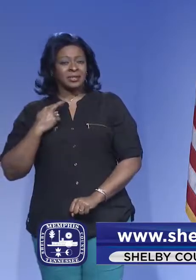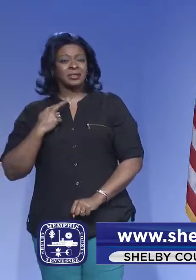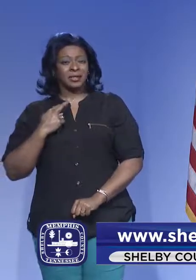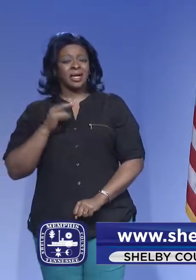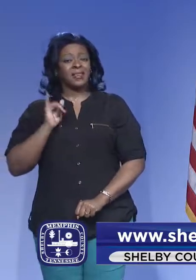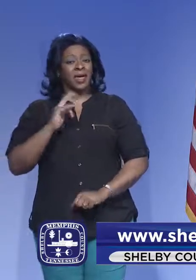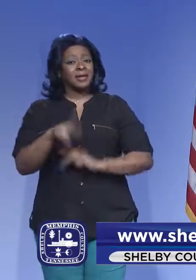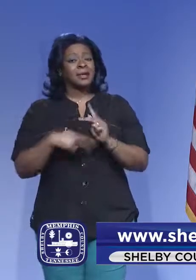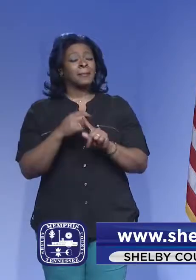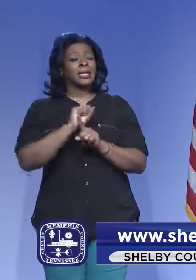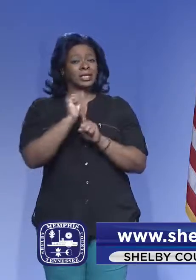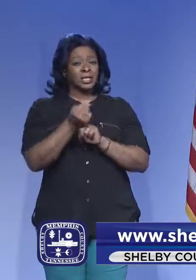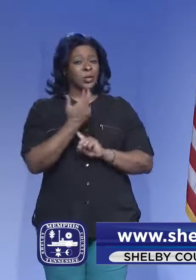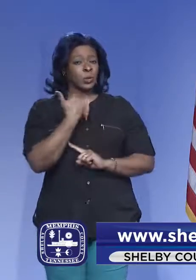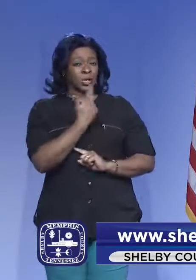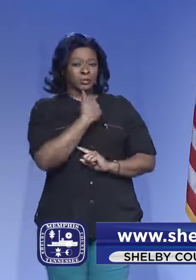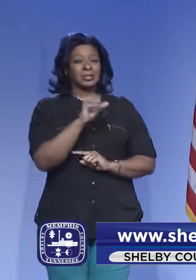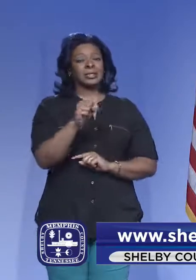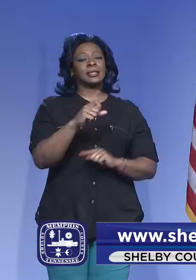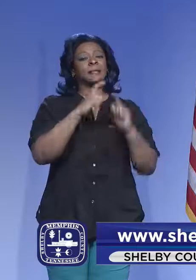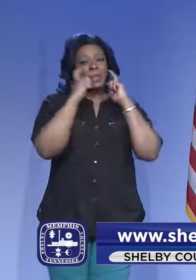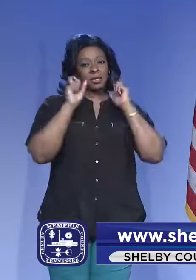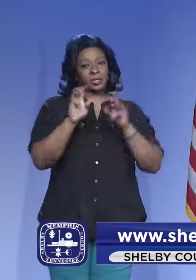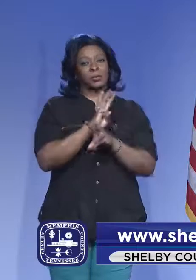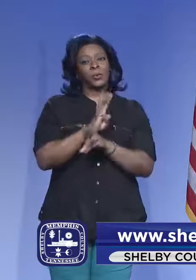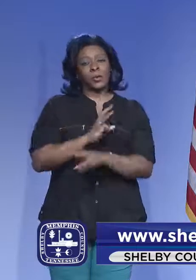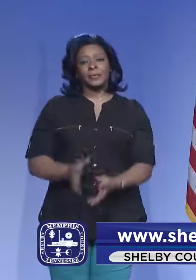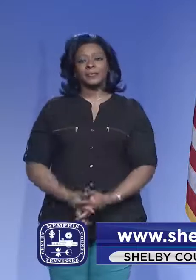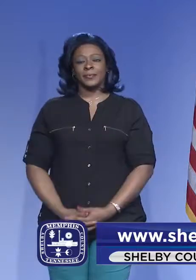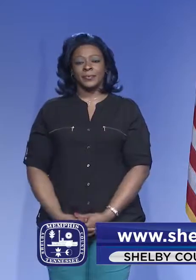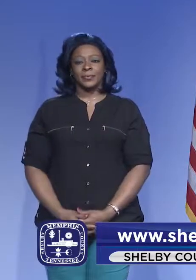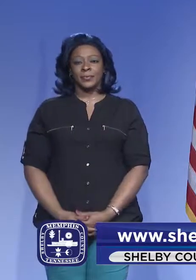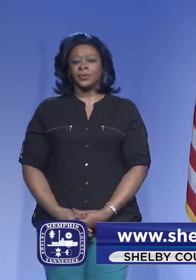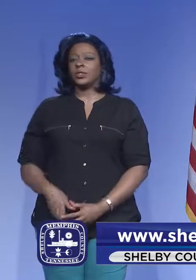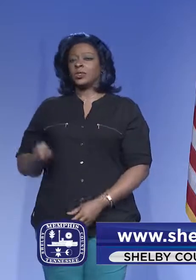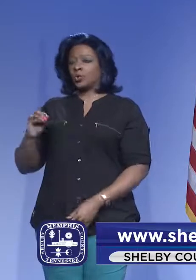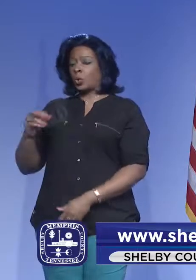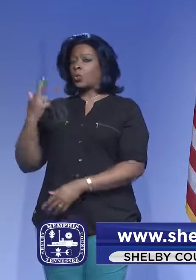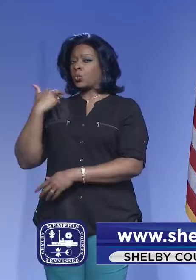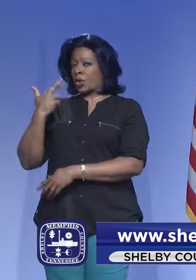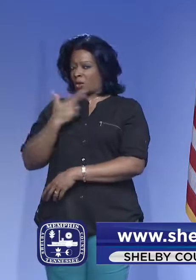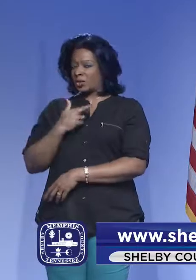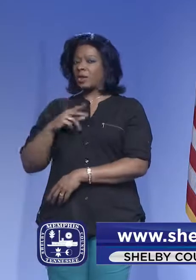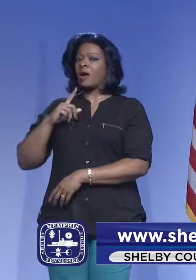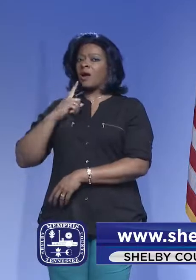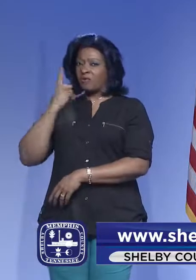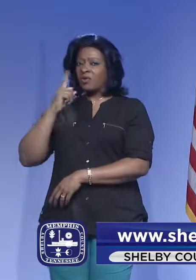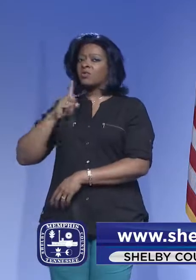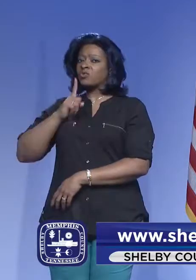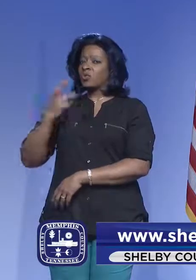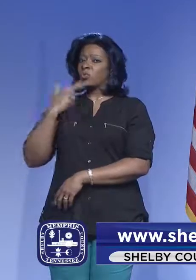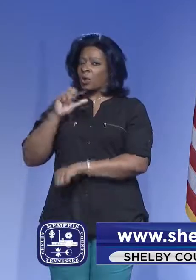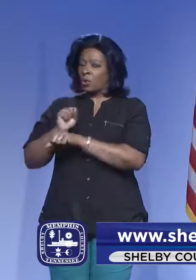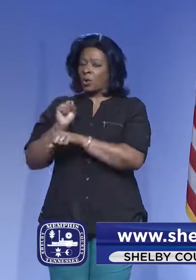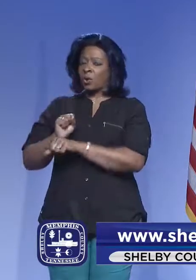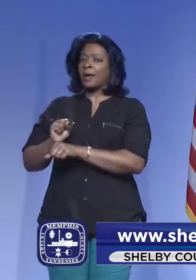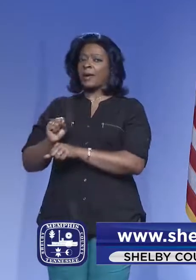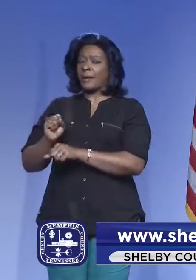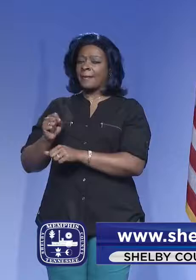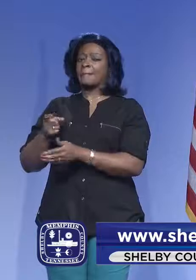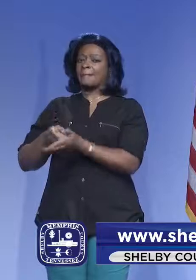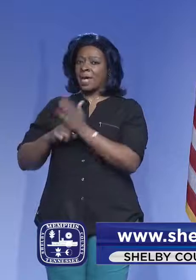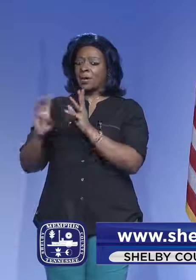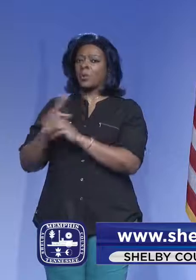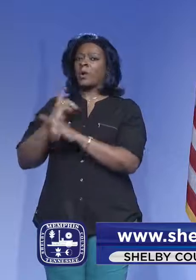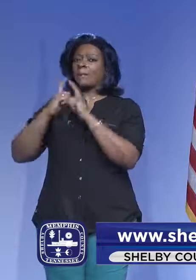in those situations, yes, a mask must be worn. Okay, so restaurants are for sure, restaurant employees are mandated